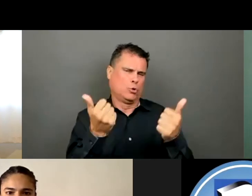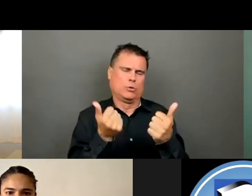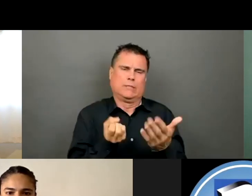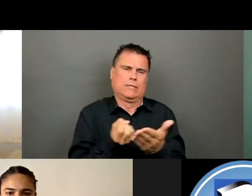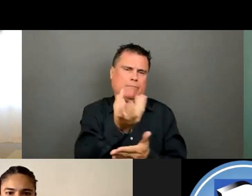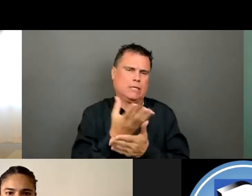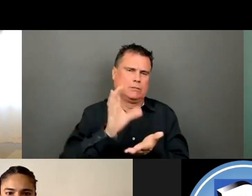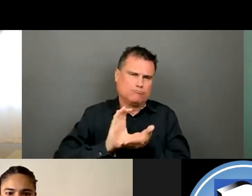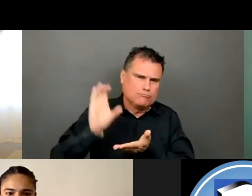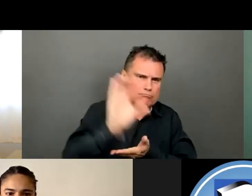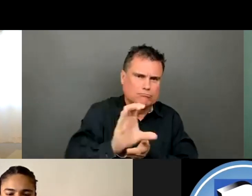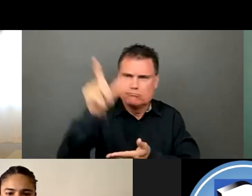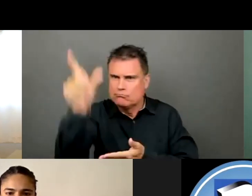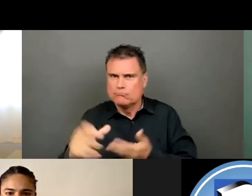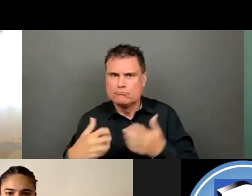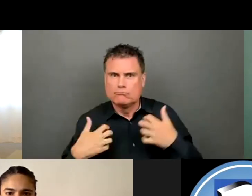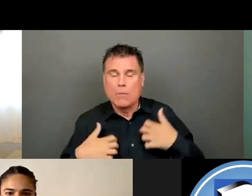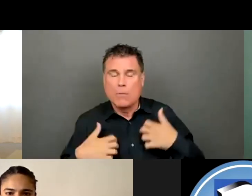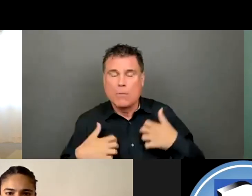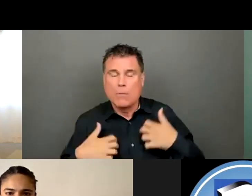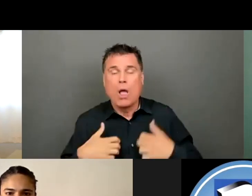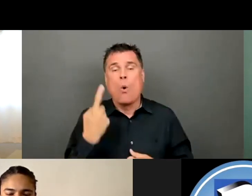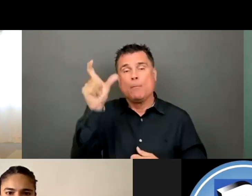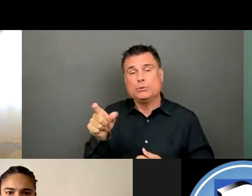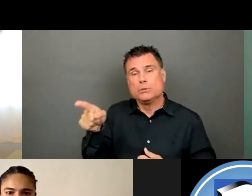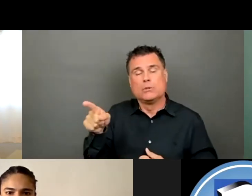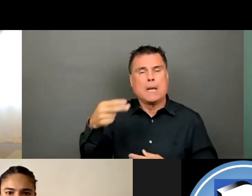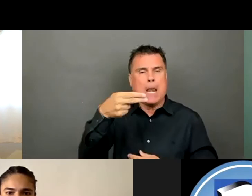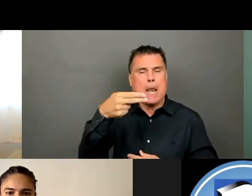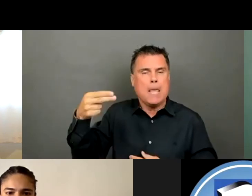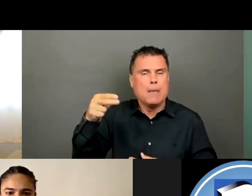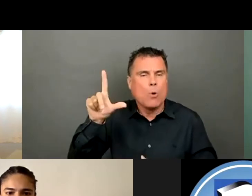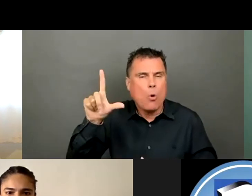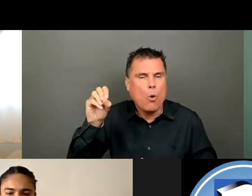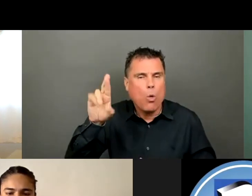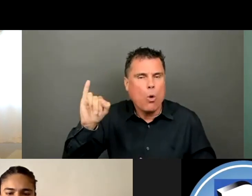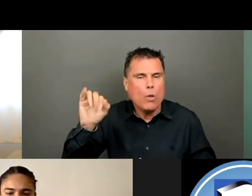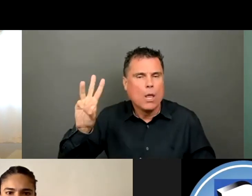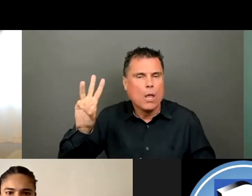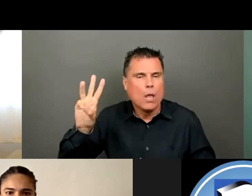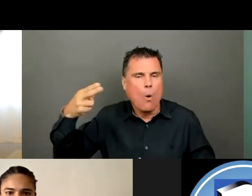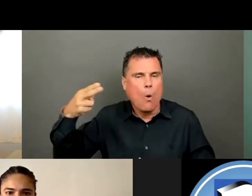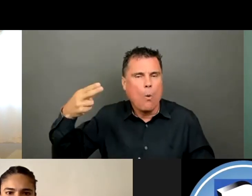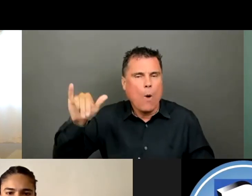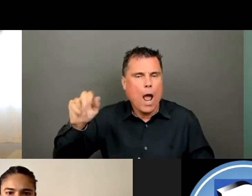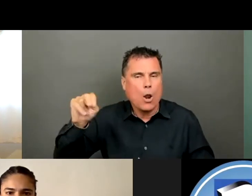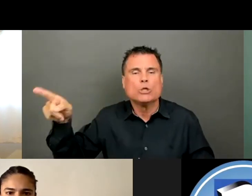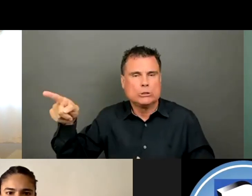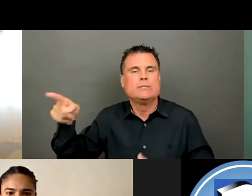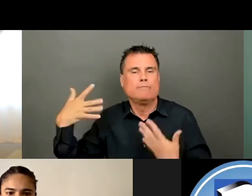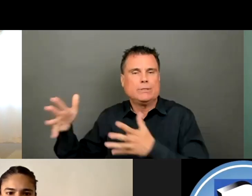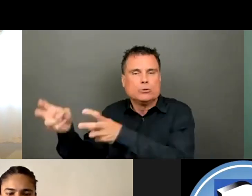get information on this. So it means that you really had a good presentation. So that,